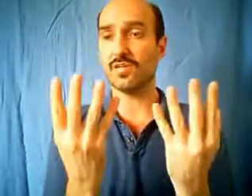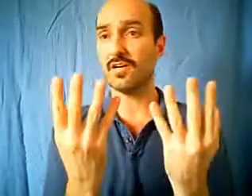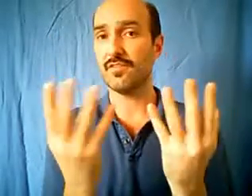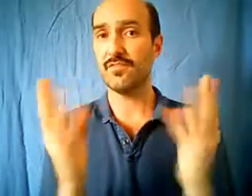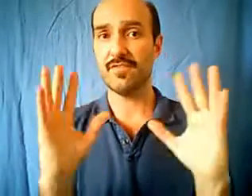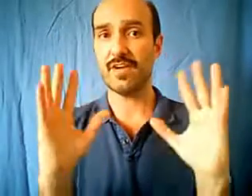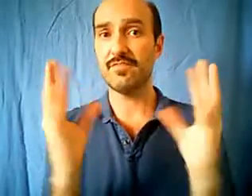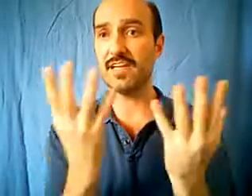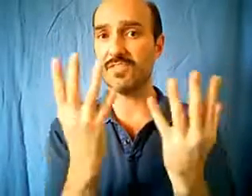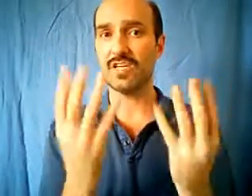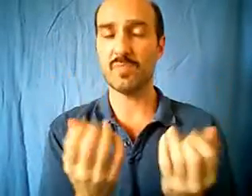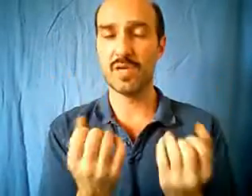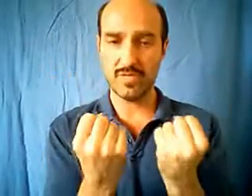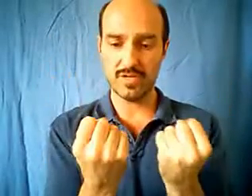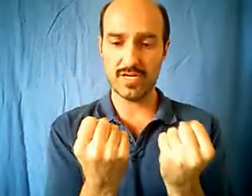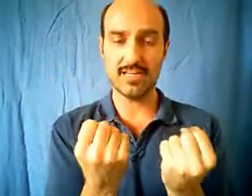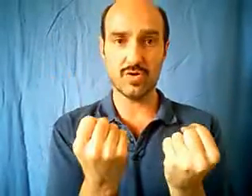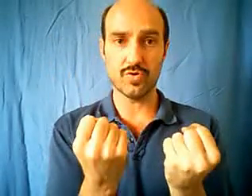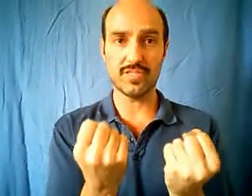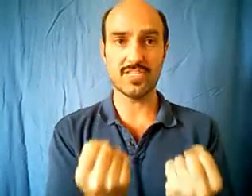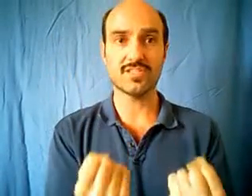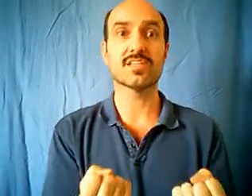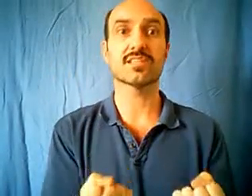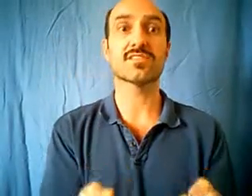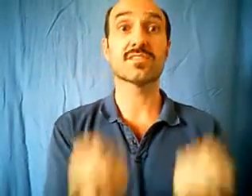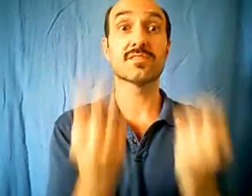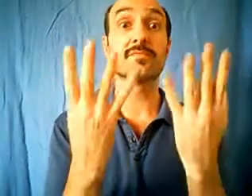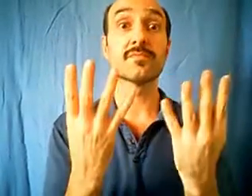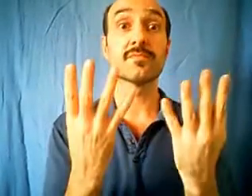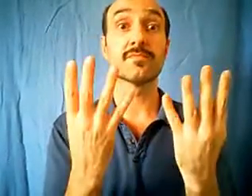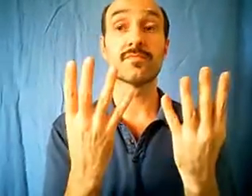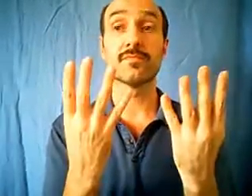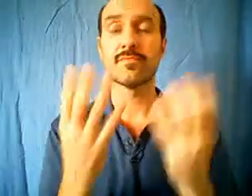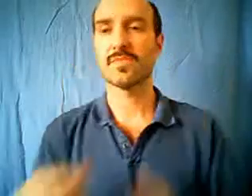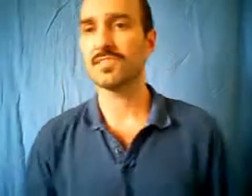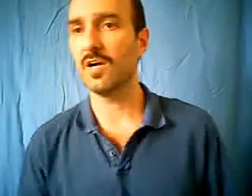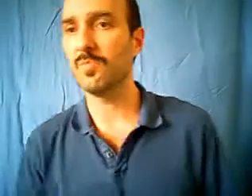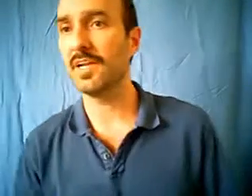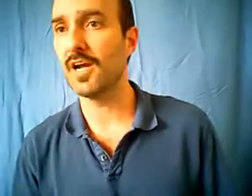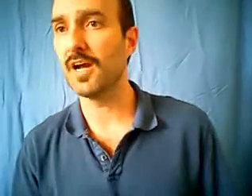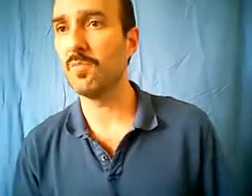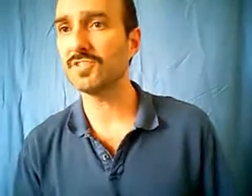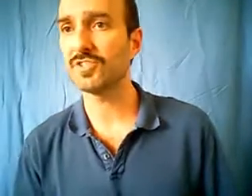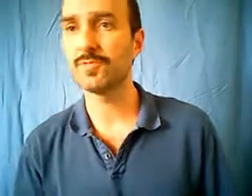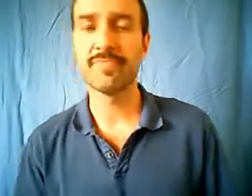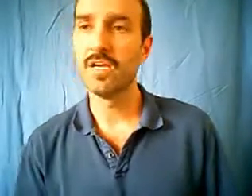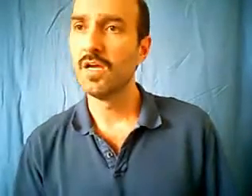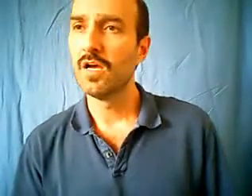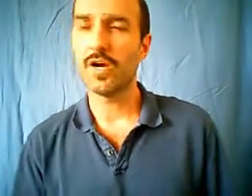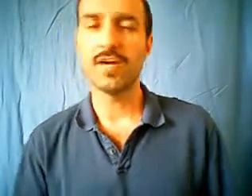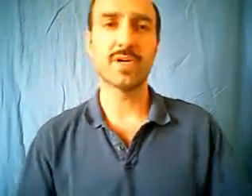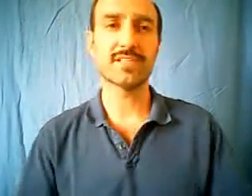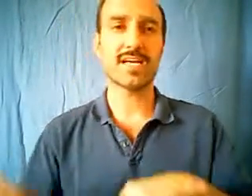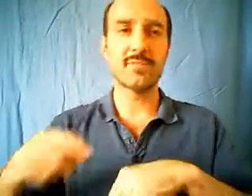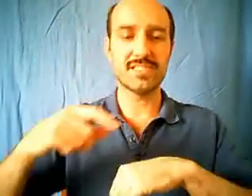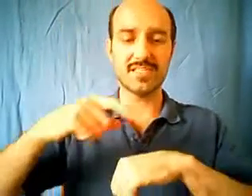the 5 hand shape. Your hand orientation is like this. That's how many or how much. All right, what time is it?